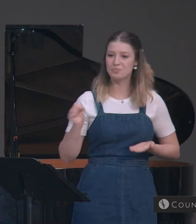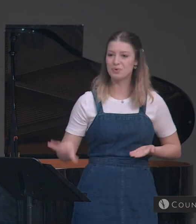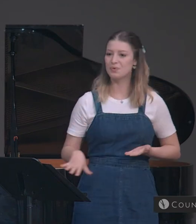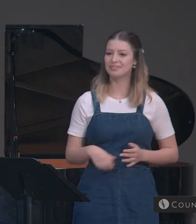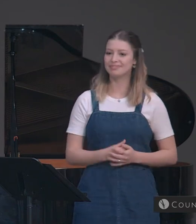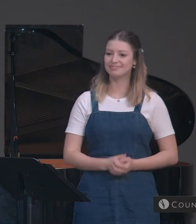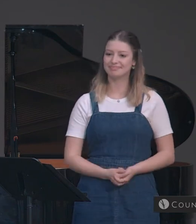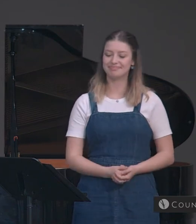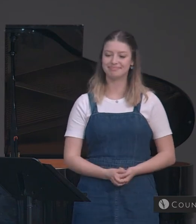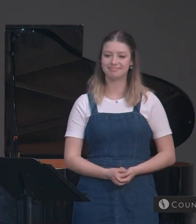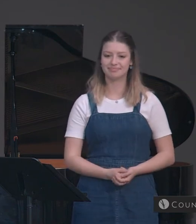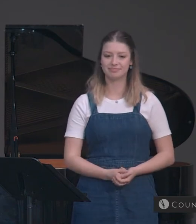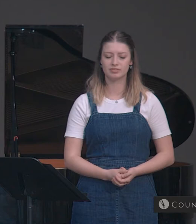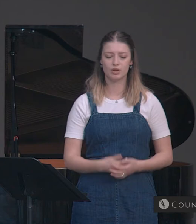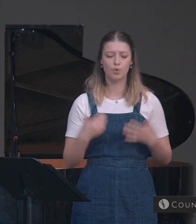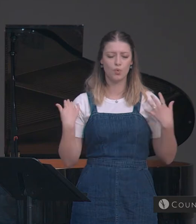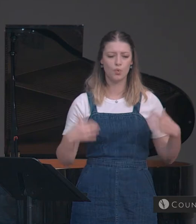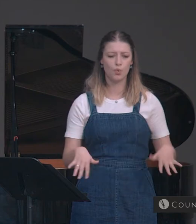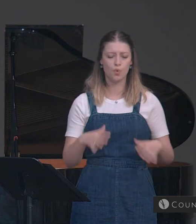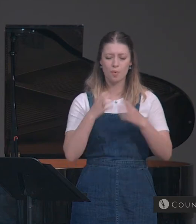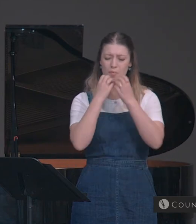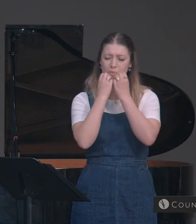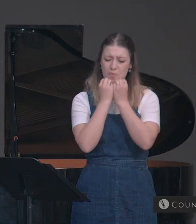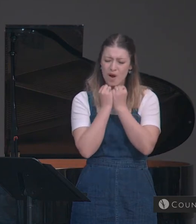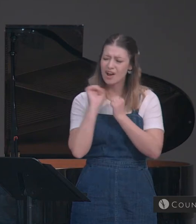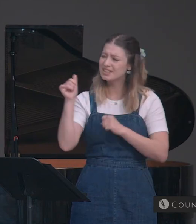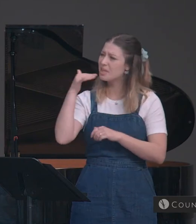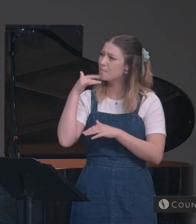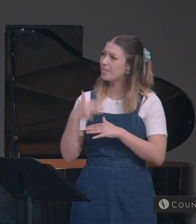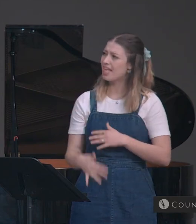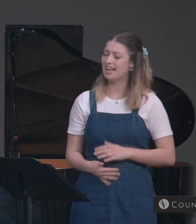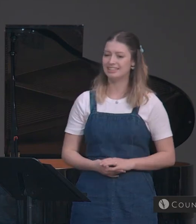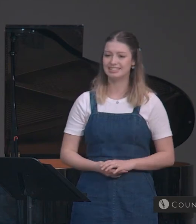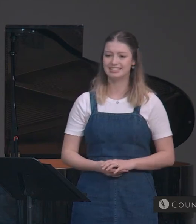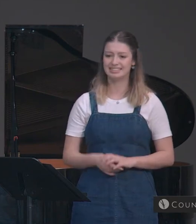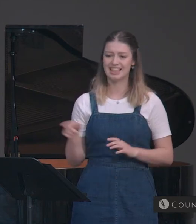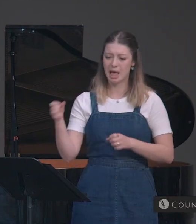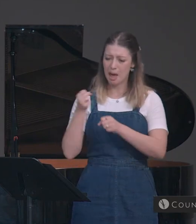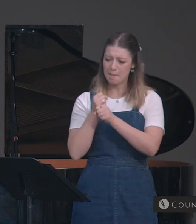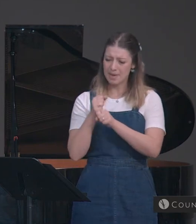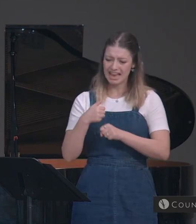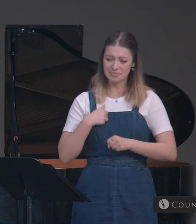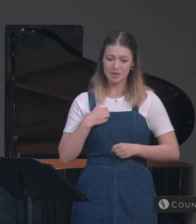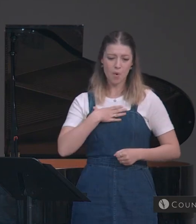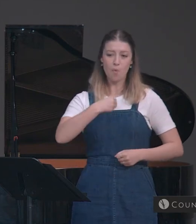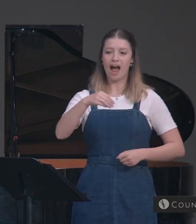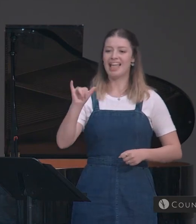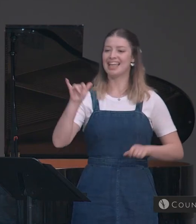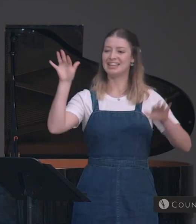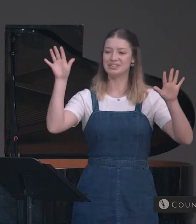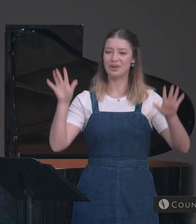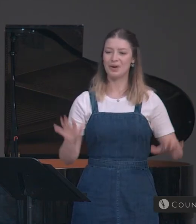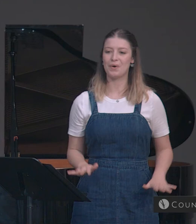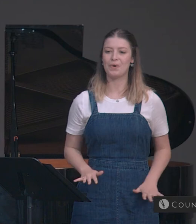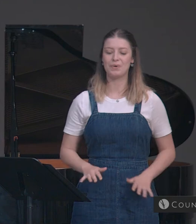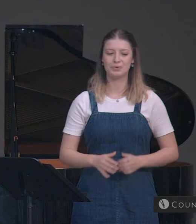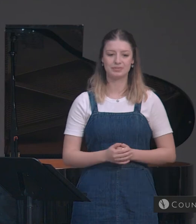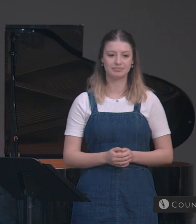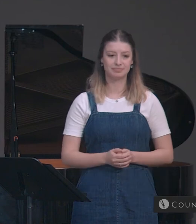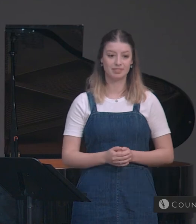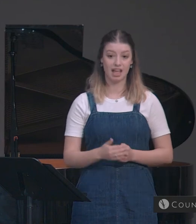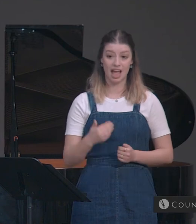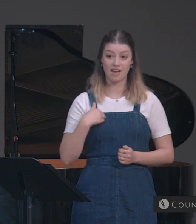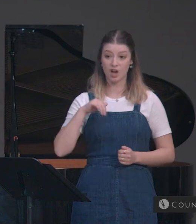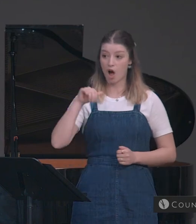Oh, precious is the flow that makes me white as snow.